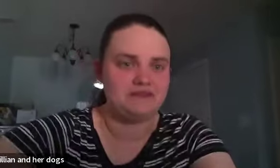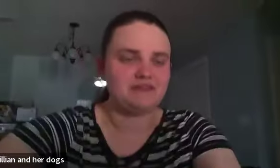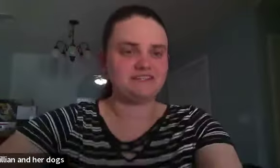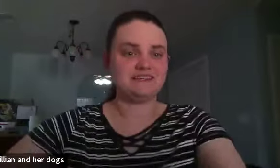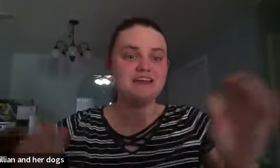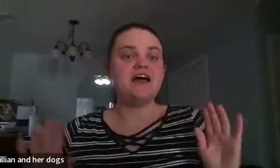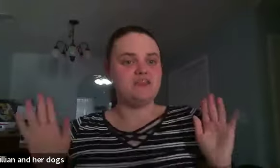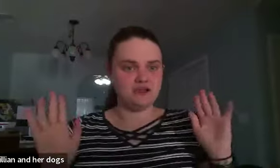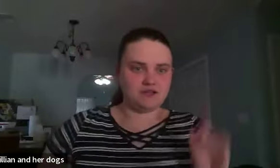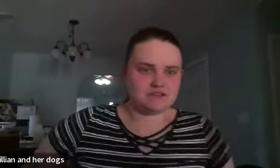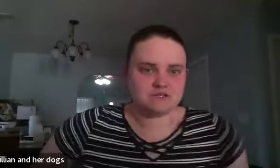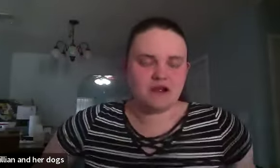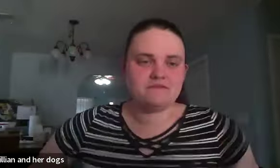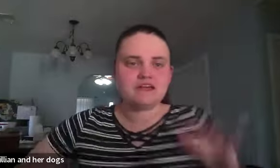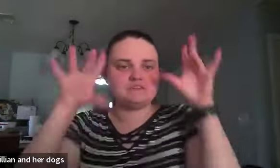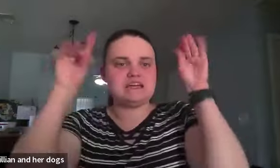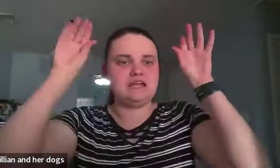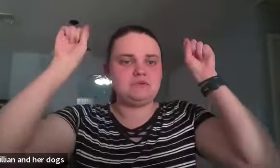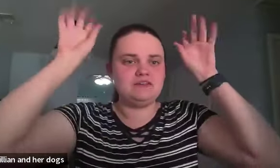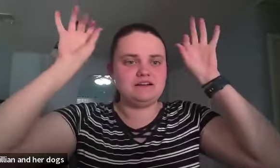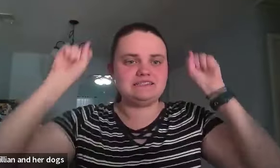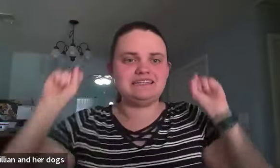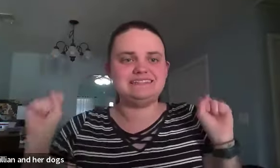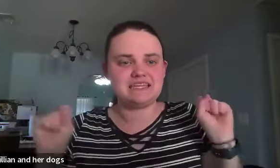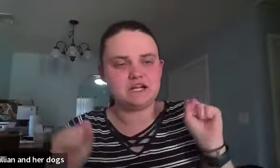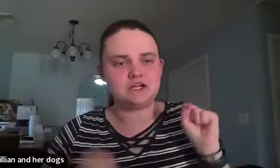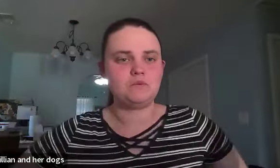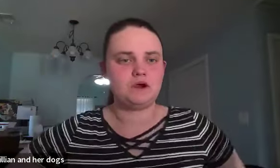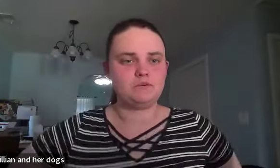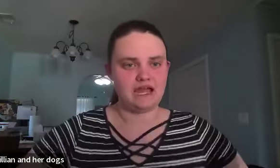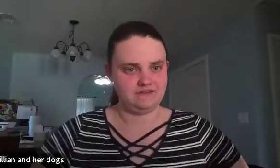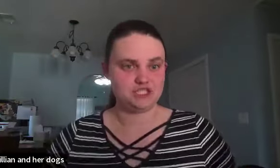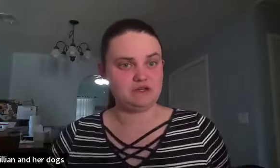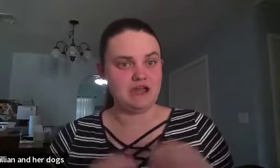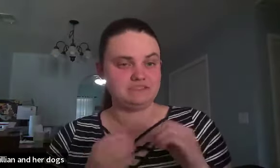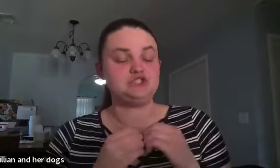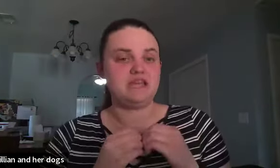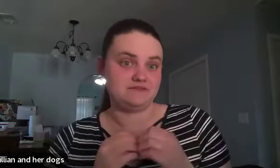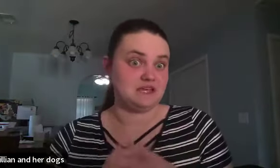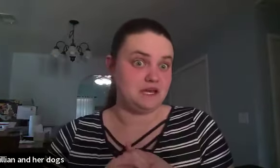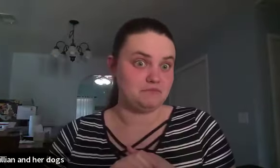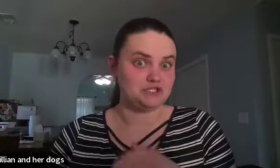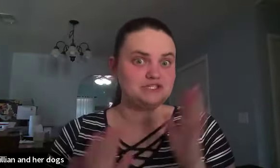Sorry, gotta fix it. There we go. That's much better. I feel like I was signing up here, and I was like, that's not gonna work when I actually have to sign numbers.